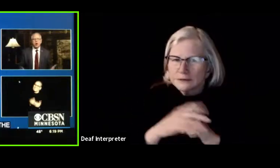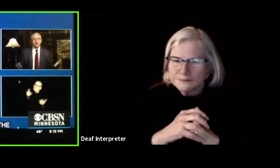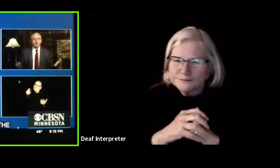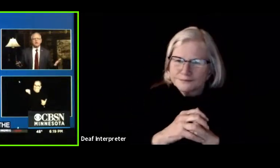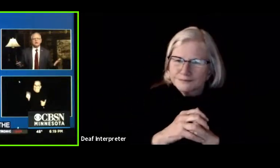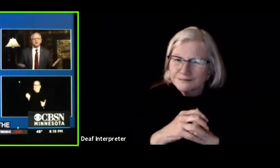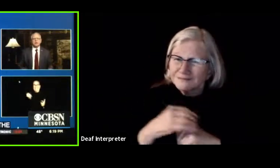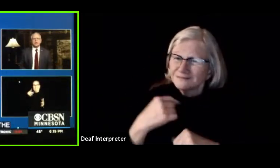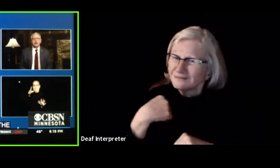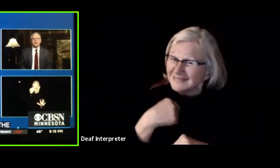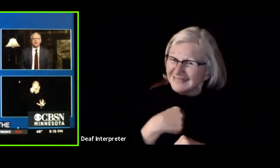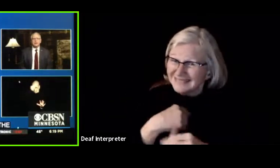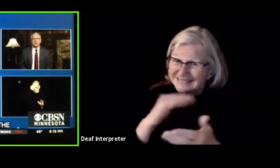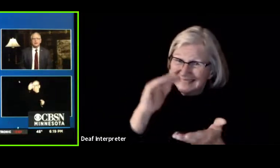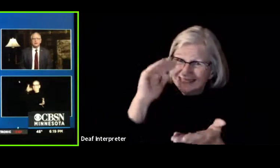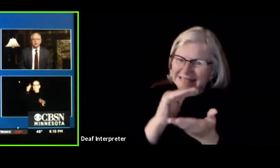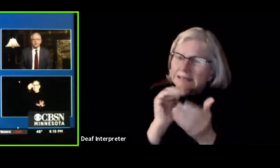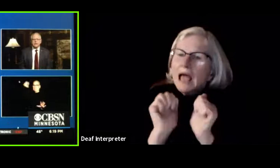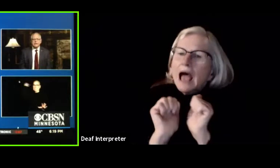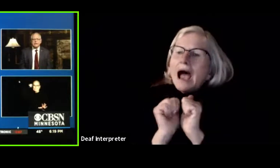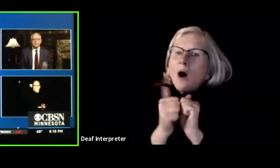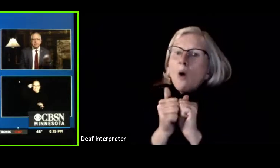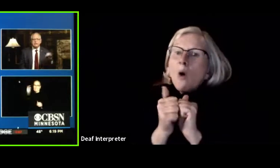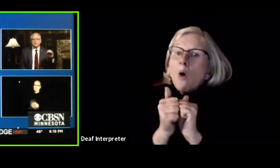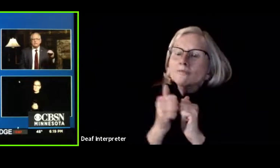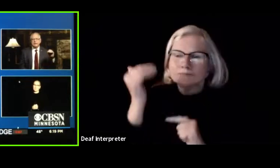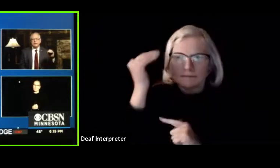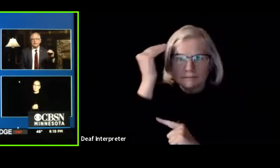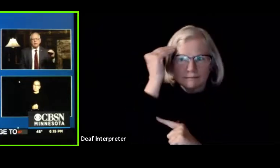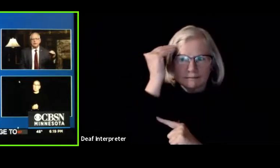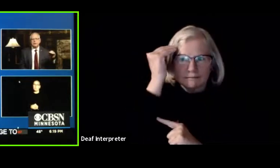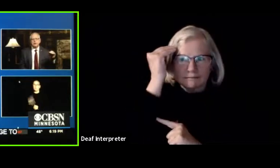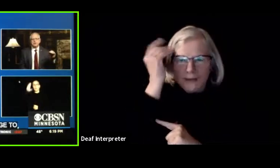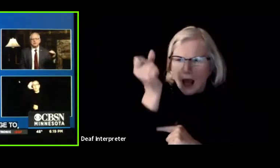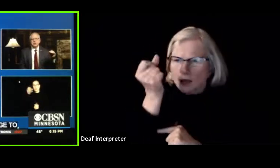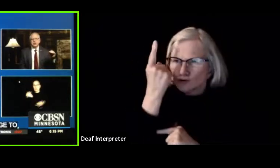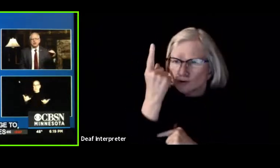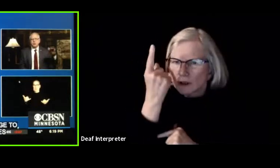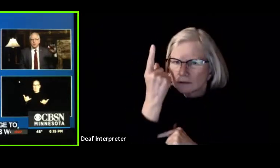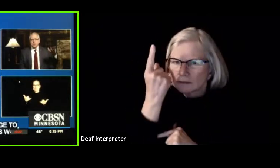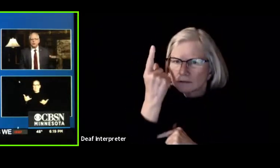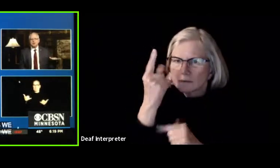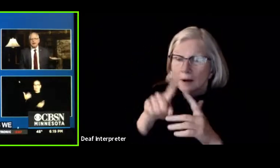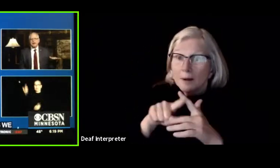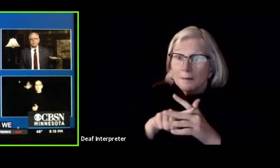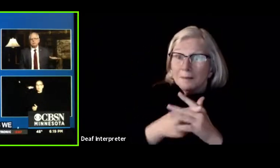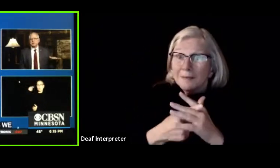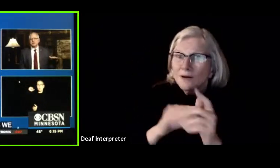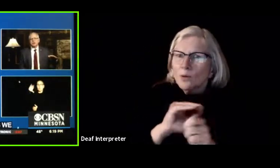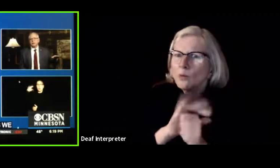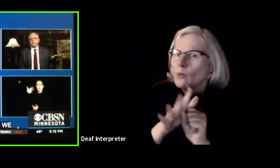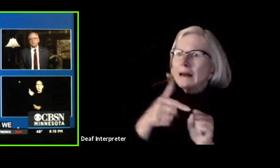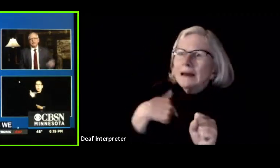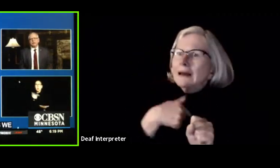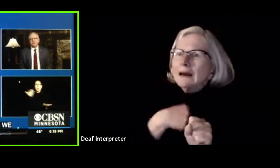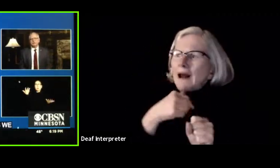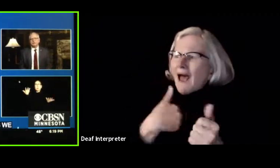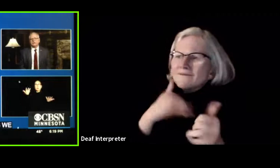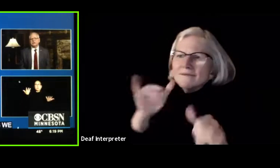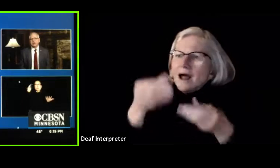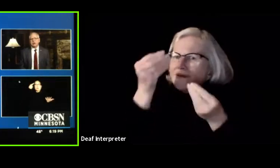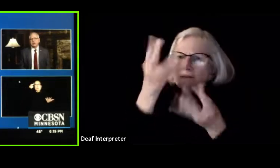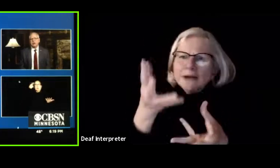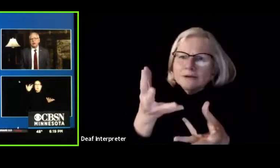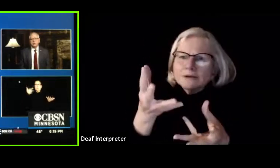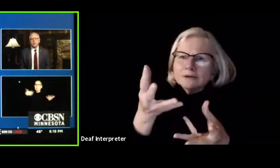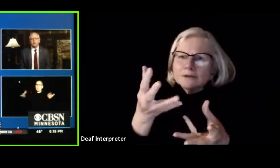There are issues that we know, and in the early parts of the pandemic, we didn't know this. So we closed down personal care providers, getting